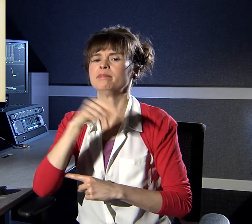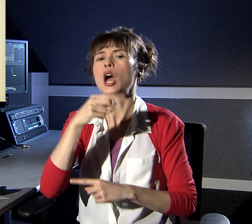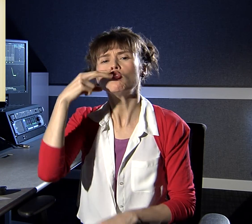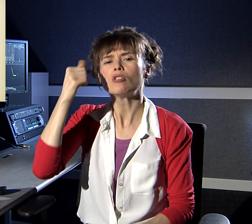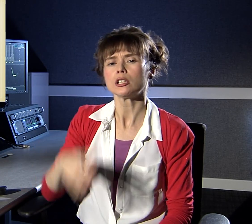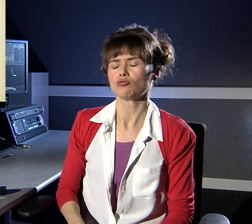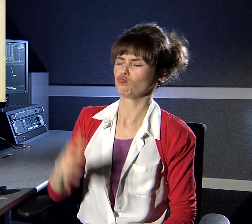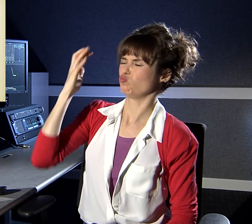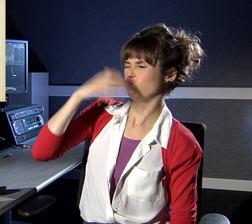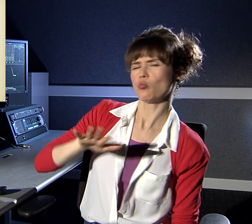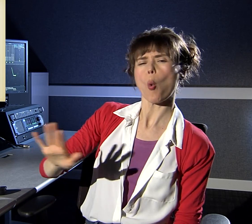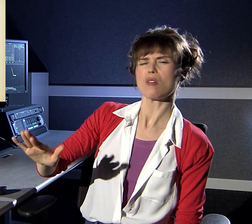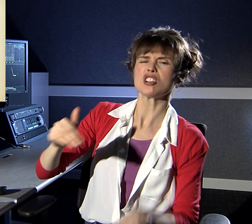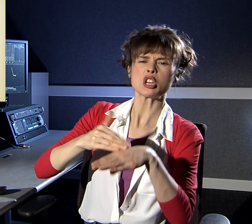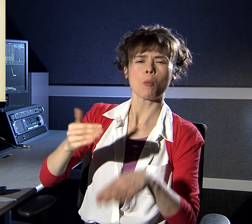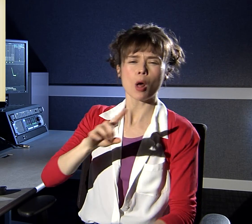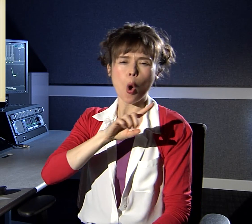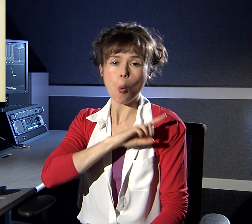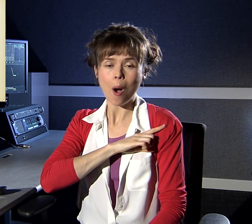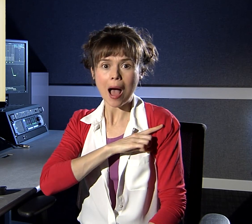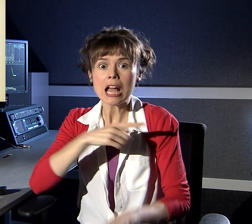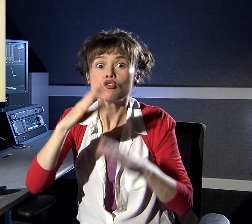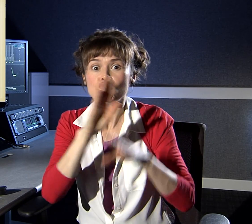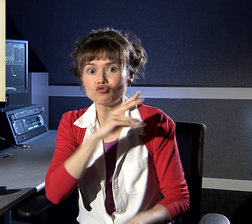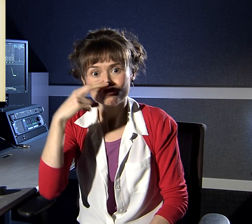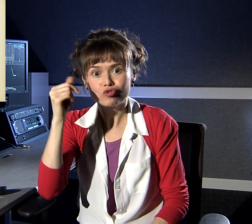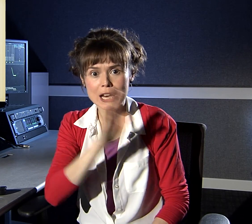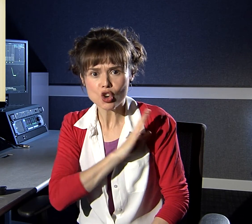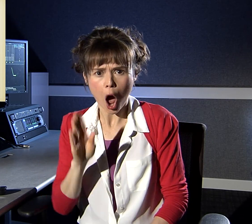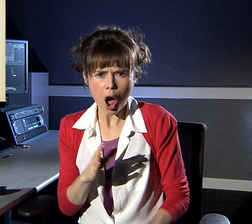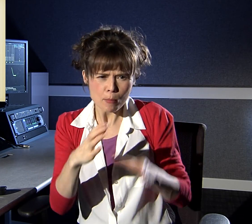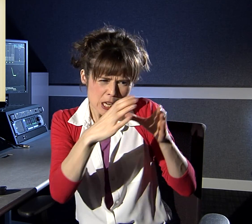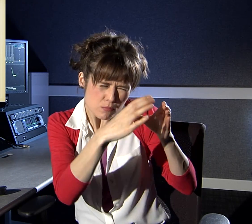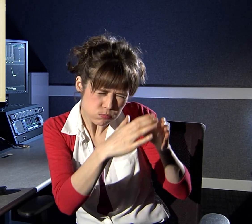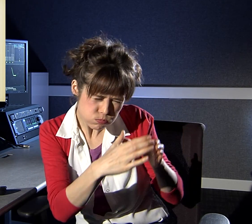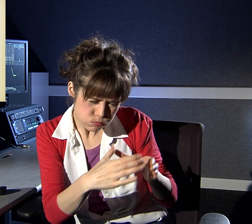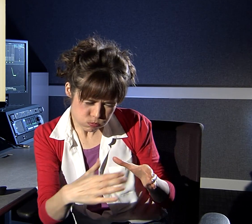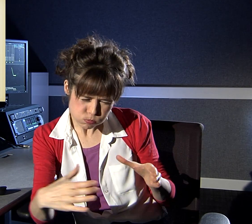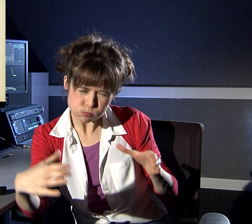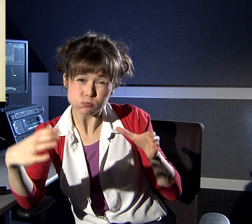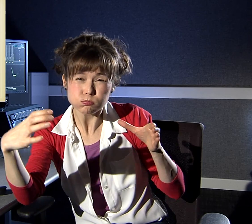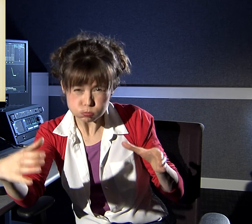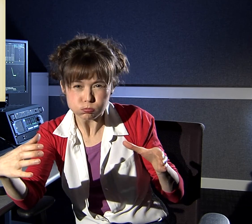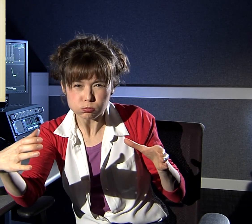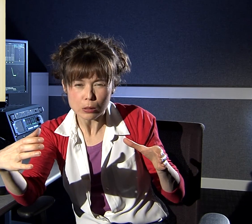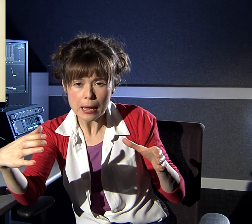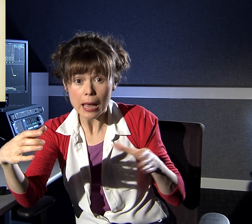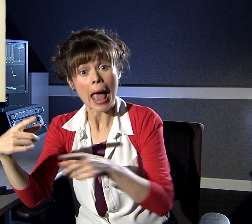this victory, they're still not too worried, because they feel that the size of their